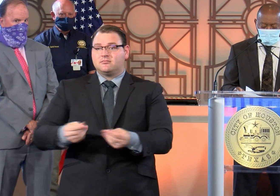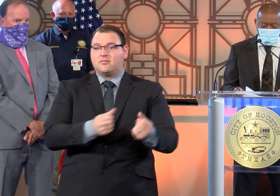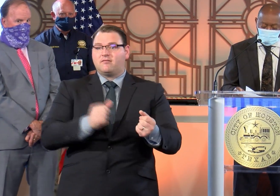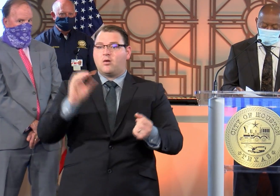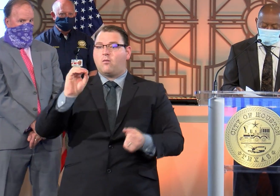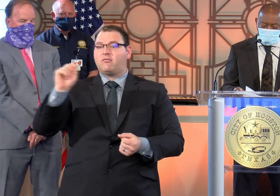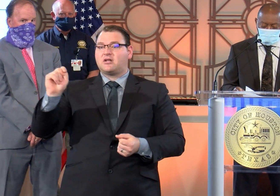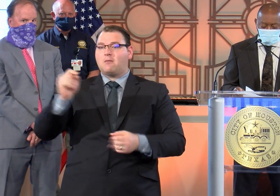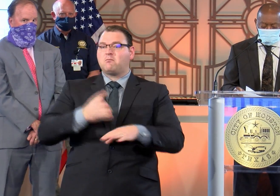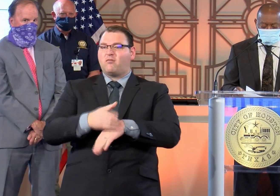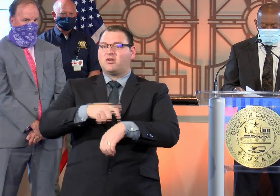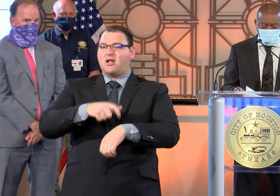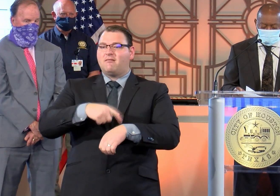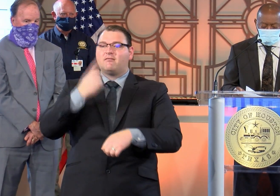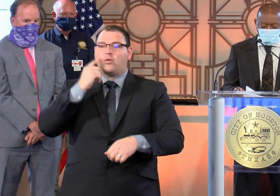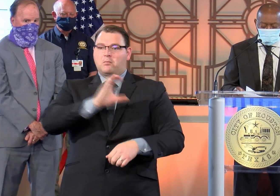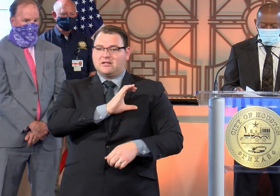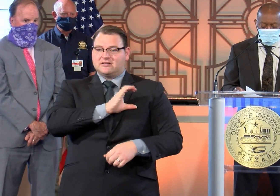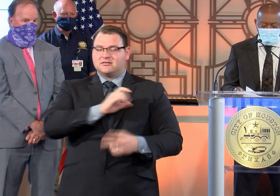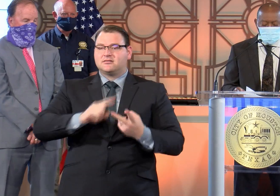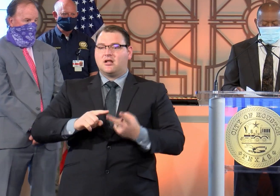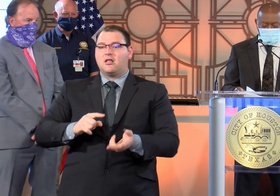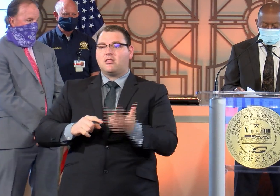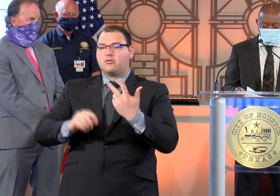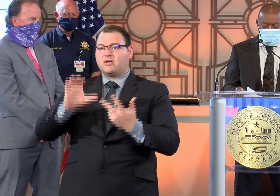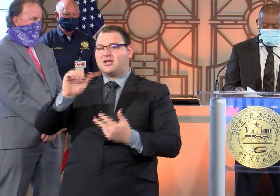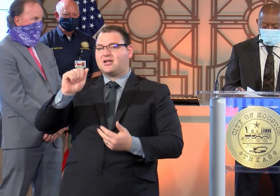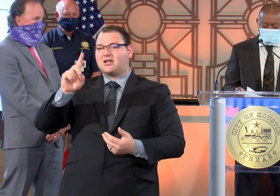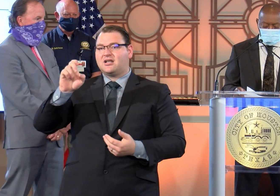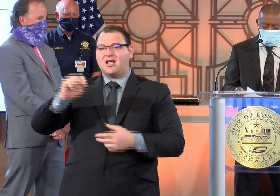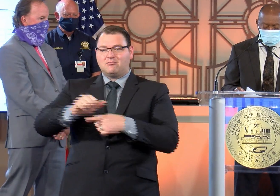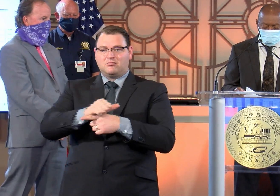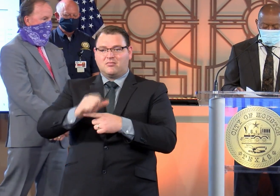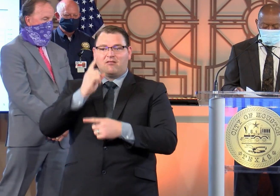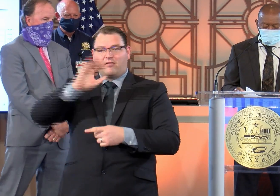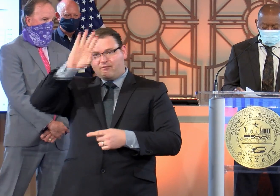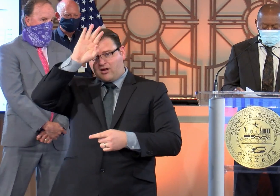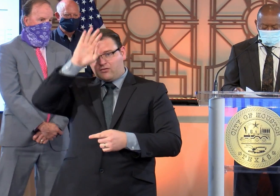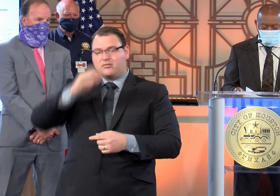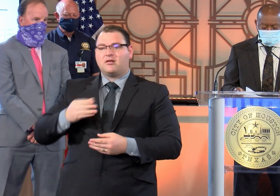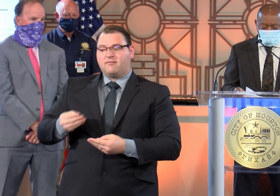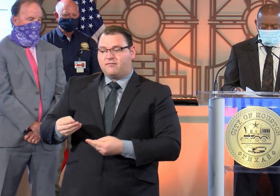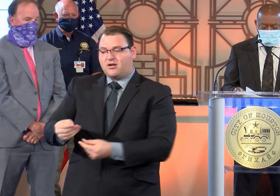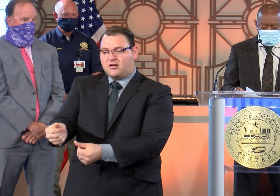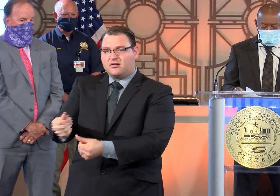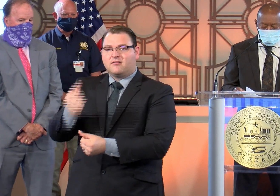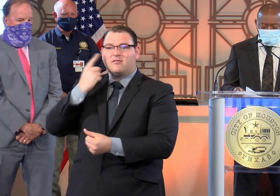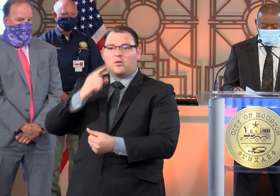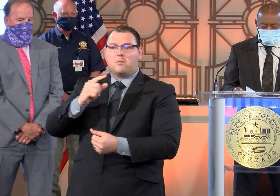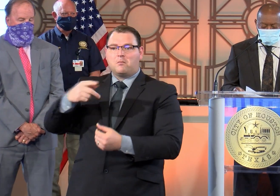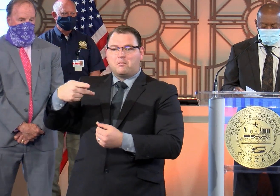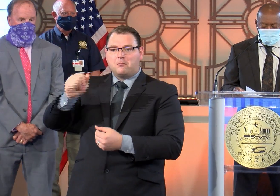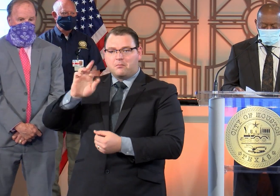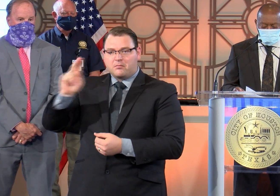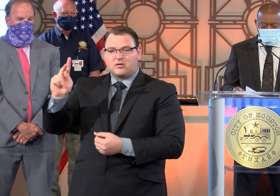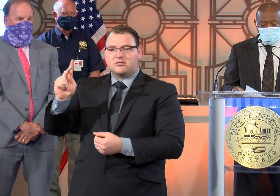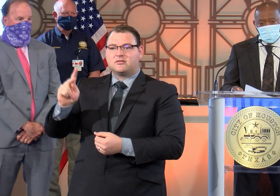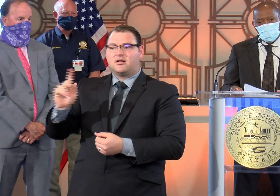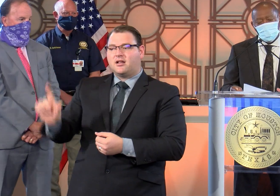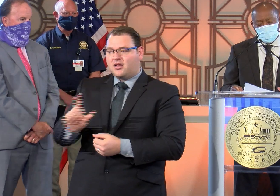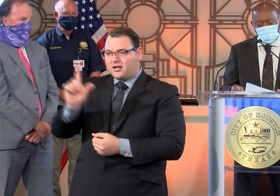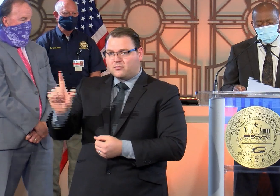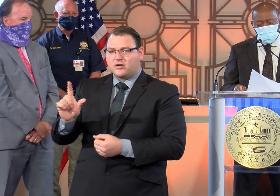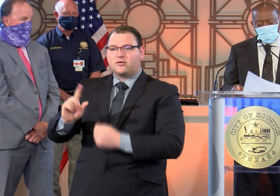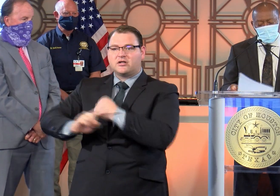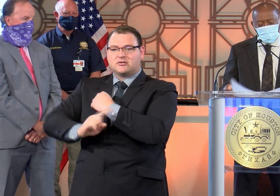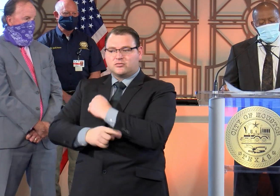police, 3 cadet classes for fire, funding for parks, library, trash pickup, and upgrades to our drainage